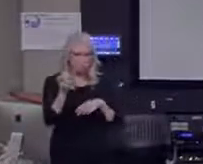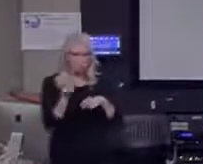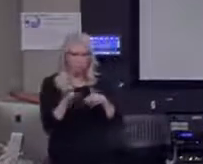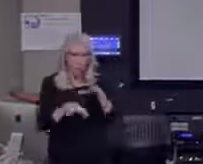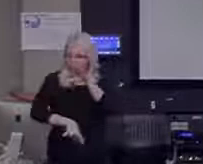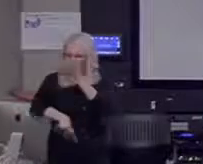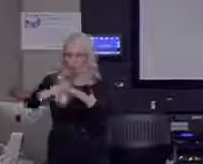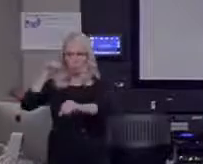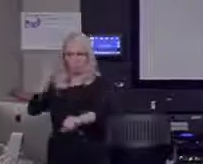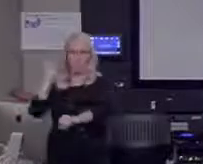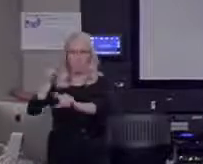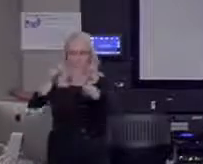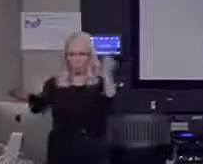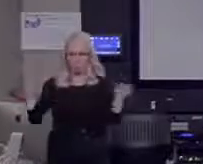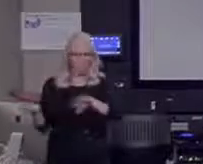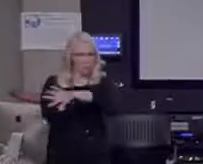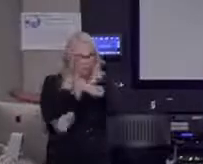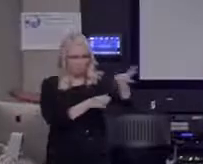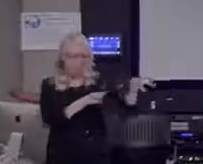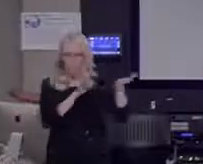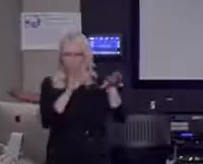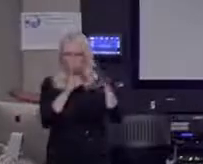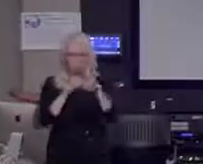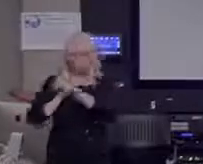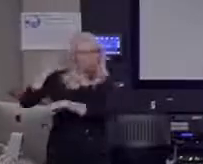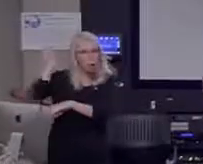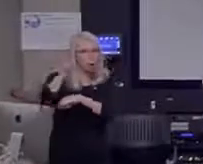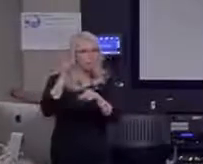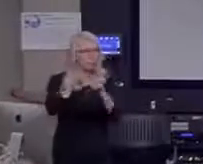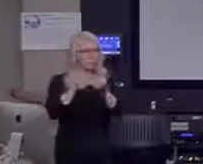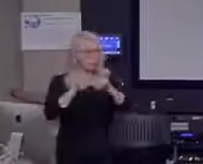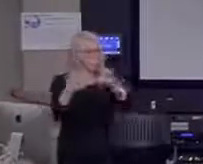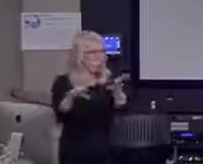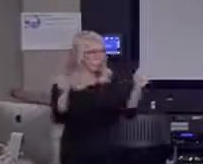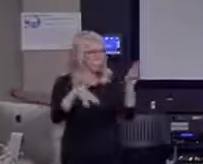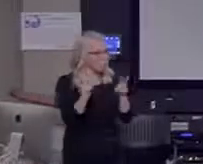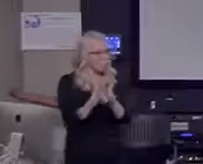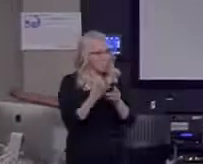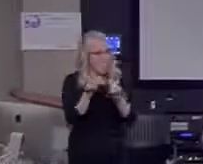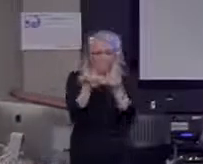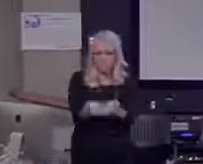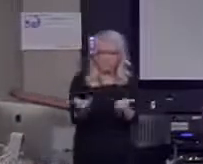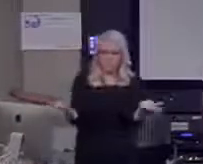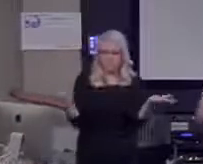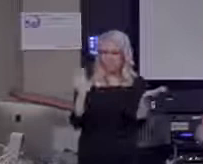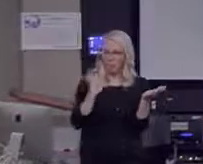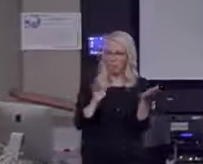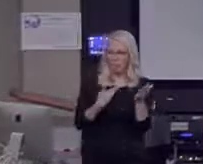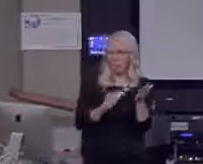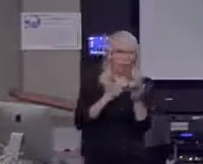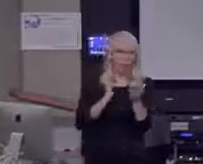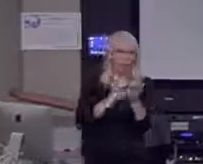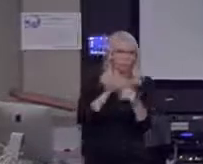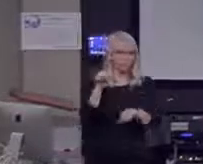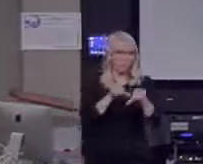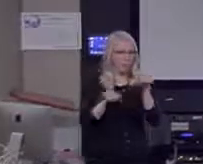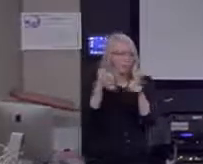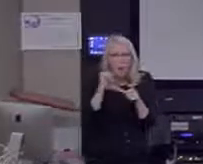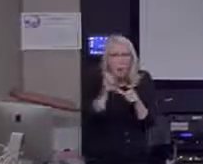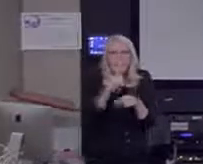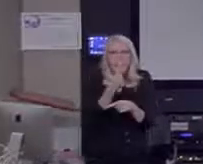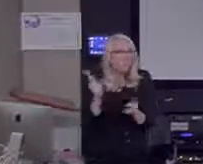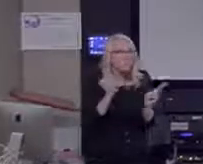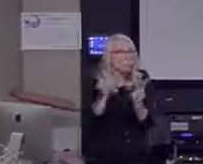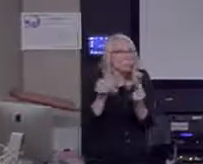beyond the quadrant to the world at large, to disseminate the science. Why not tell people what